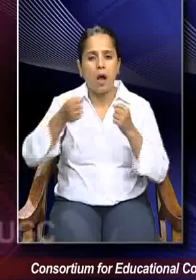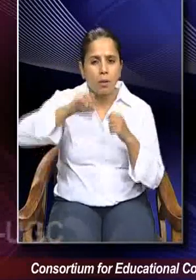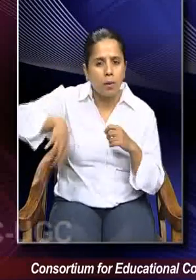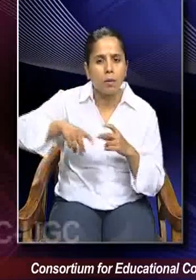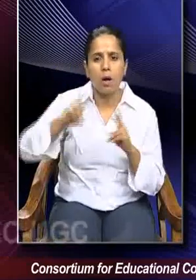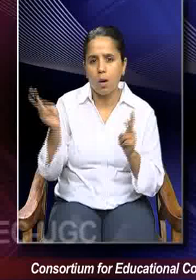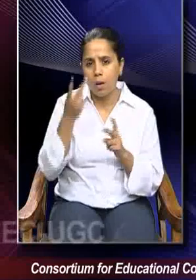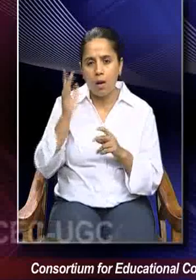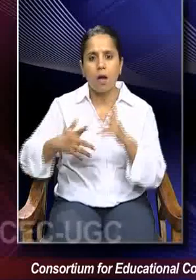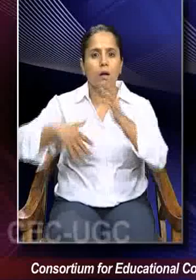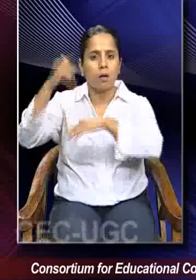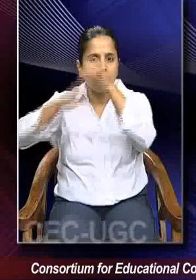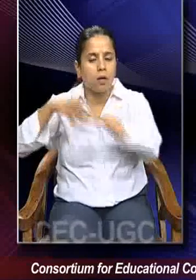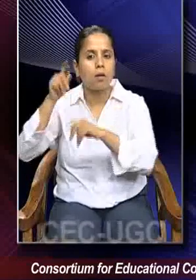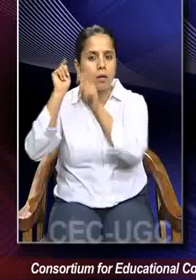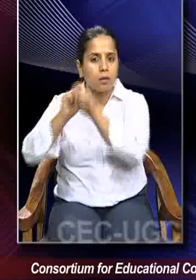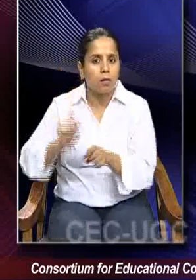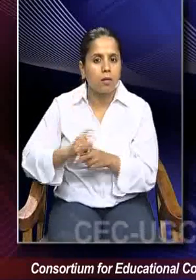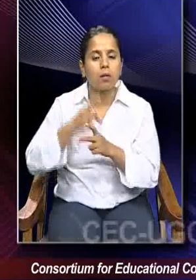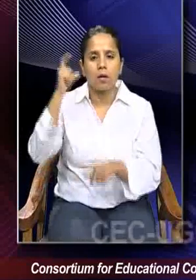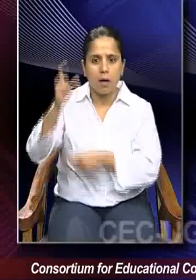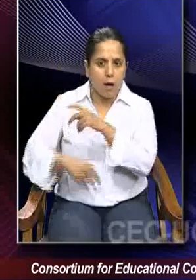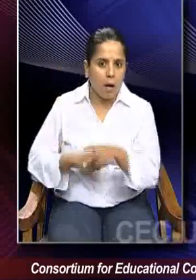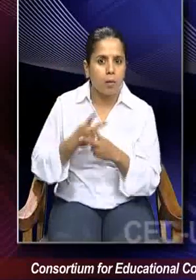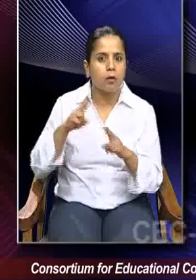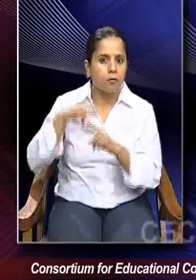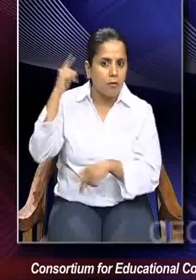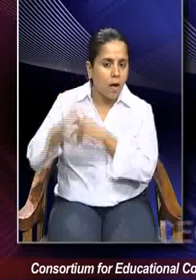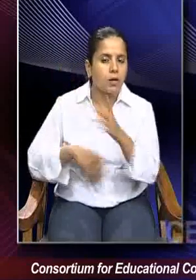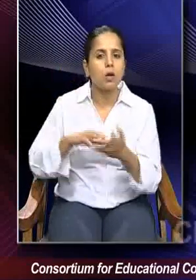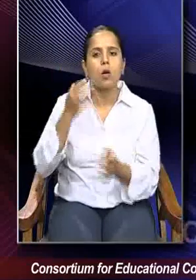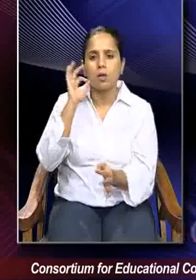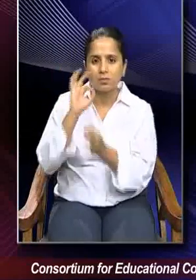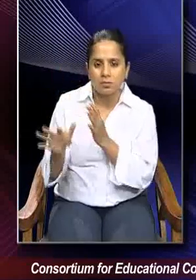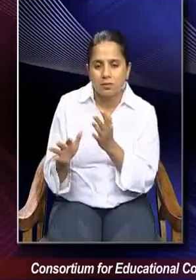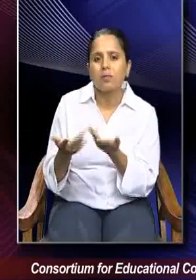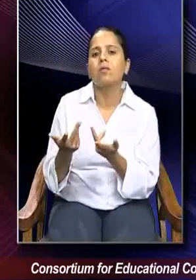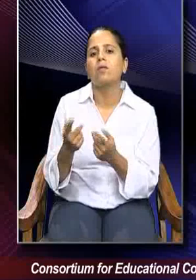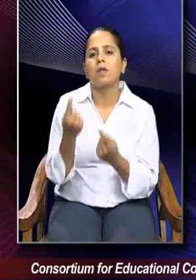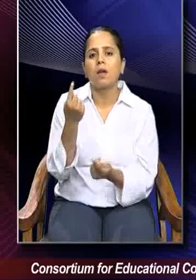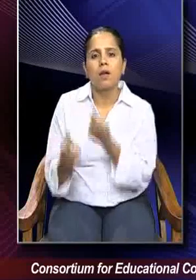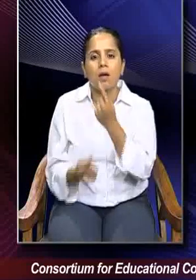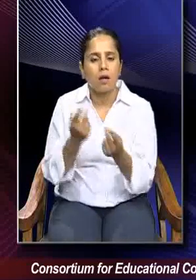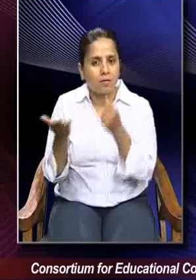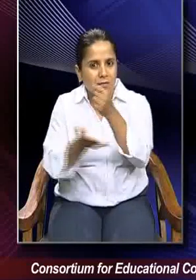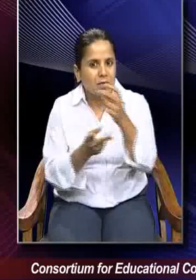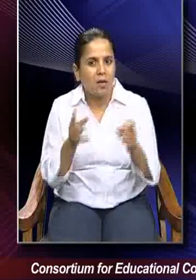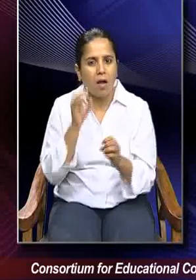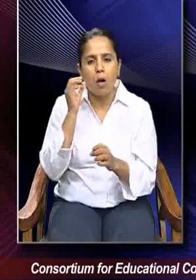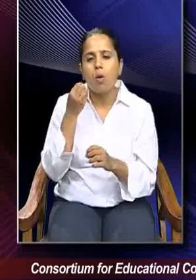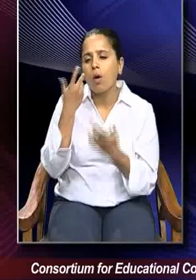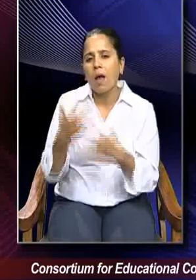fumes, construction dust, rising industrial emissions, and crop burning, which has created heavy loads on